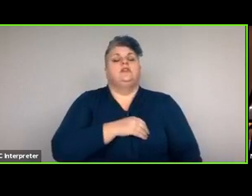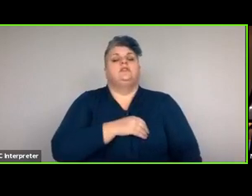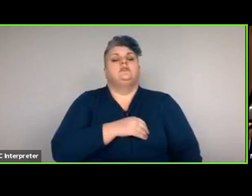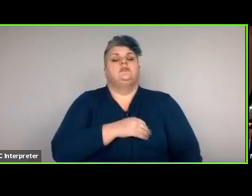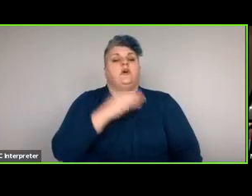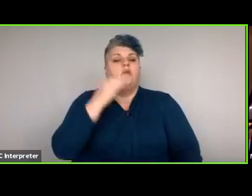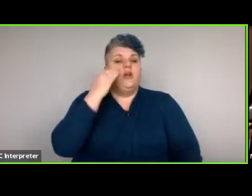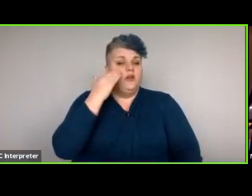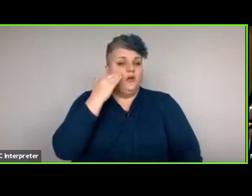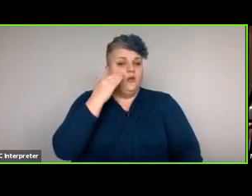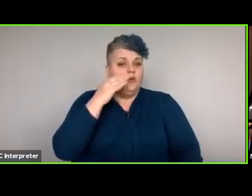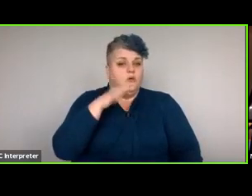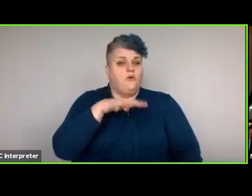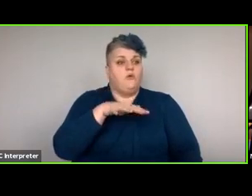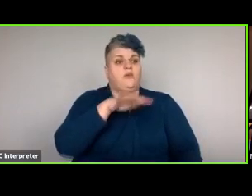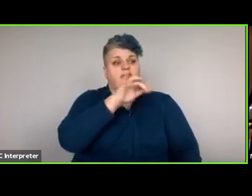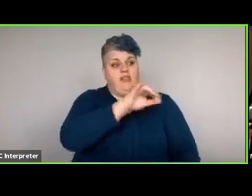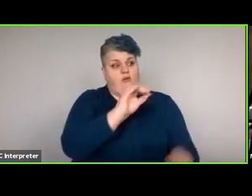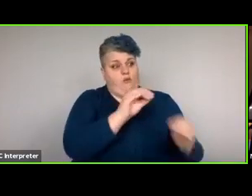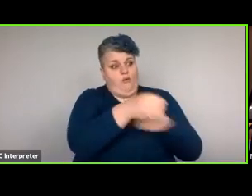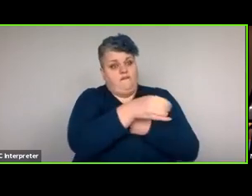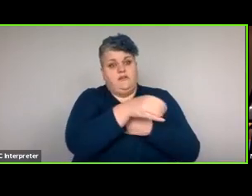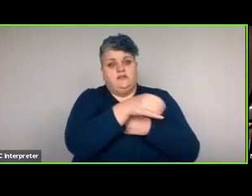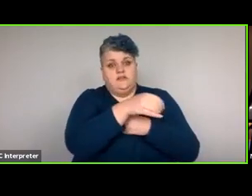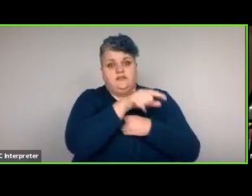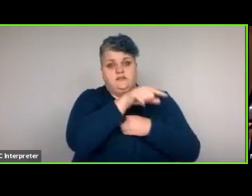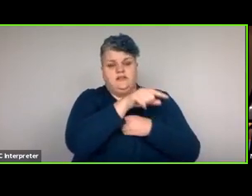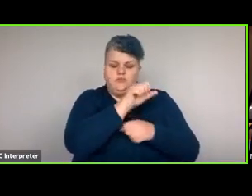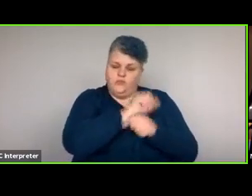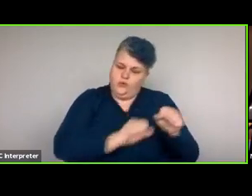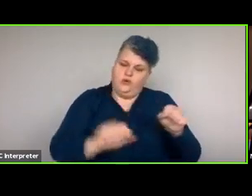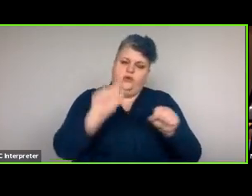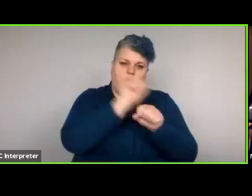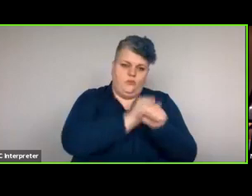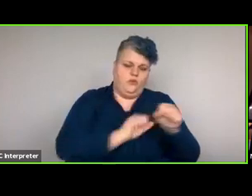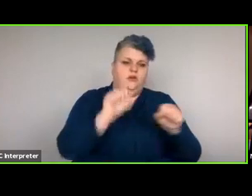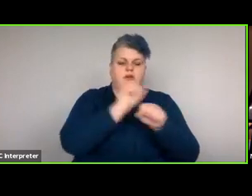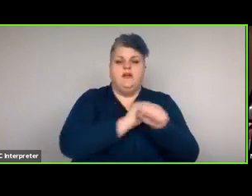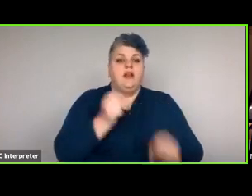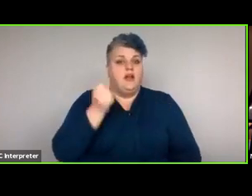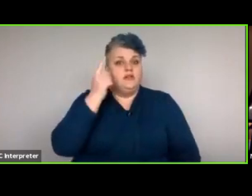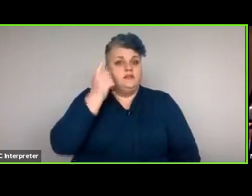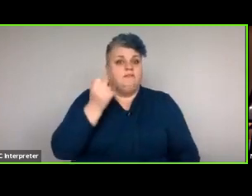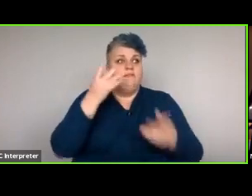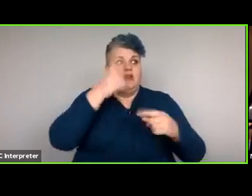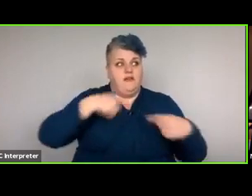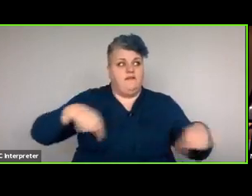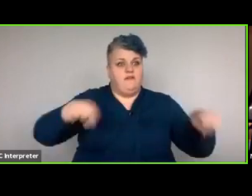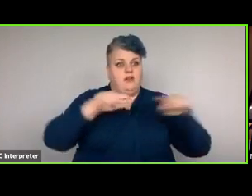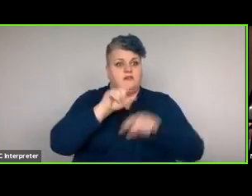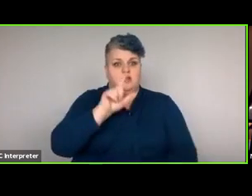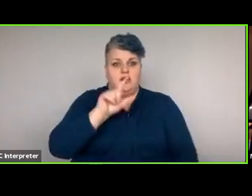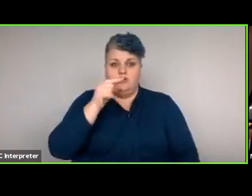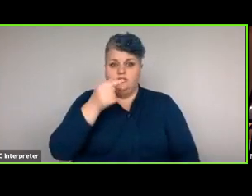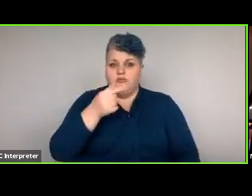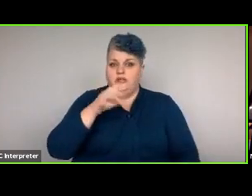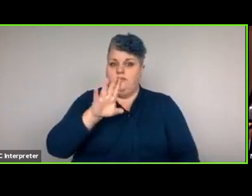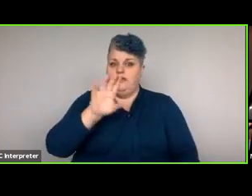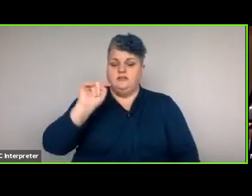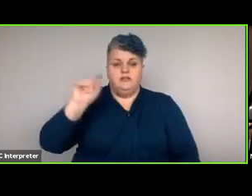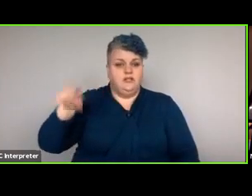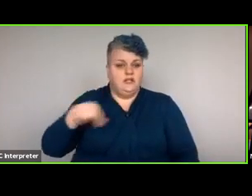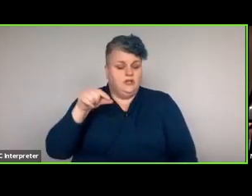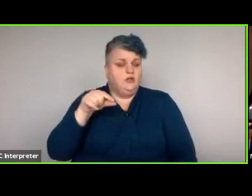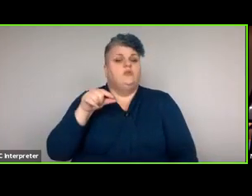Area Office on Aging is working hard, and I understand that for many of us that are LGBTQ, it can